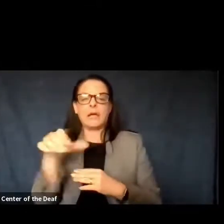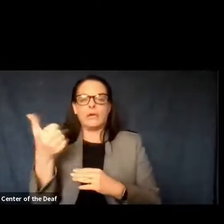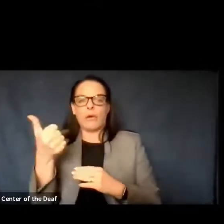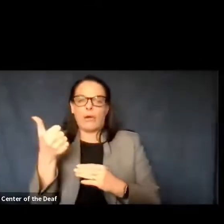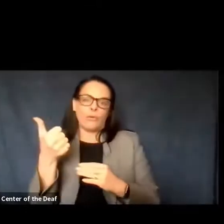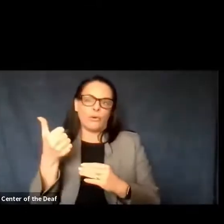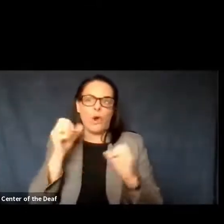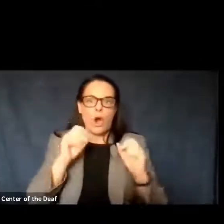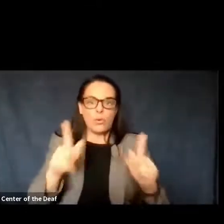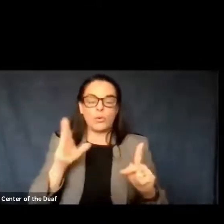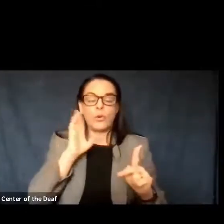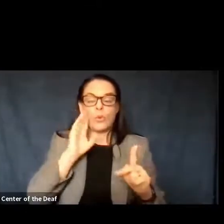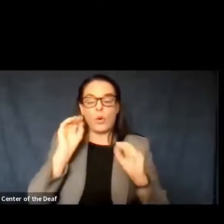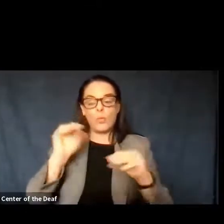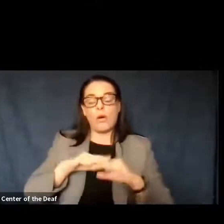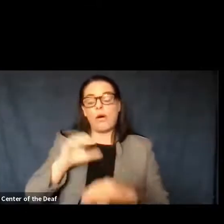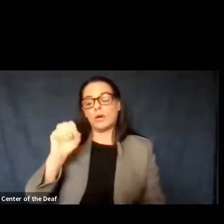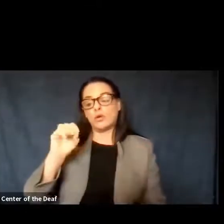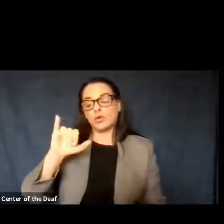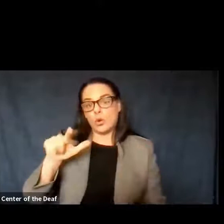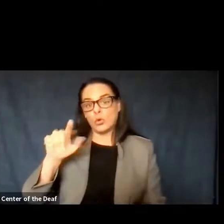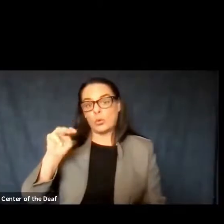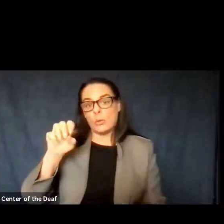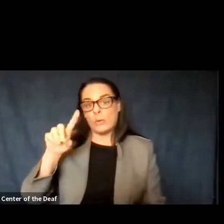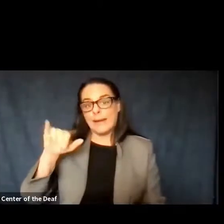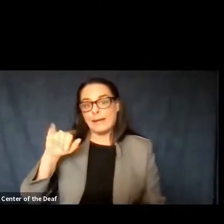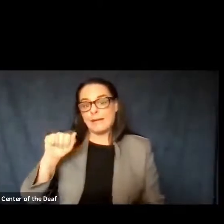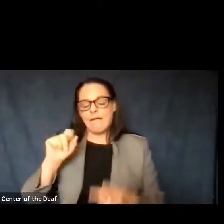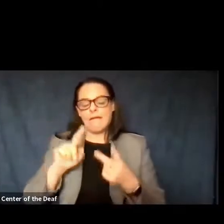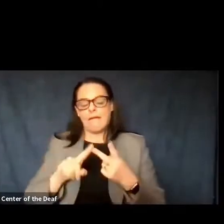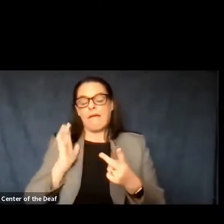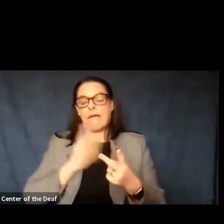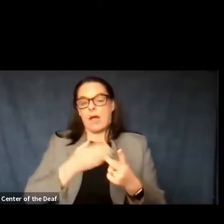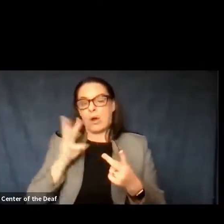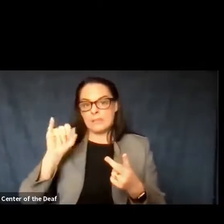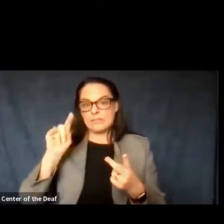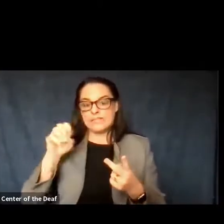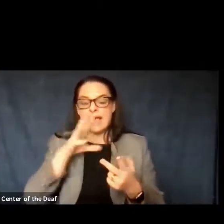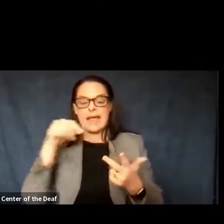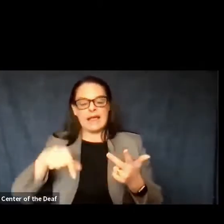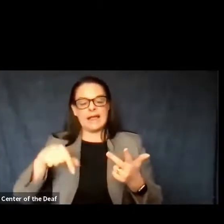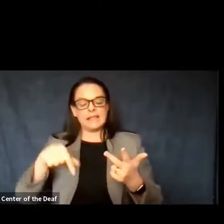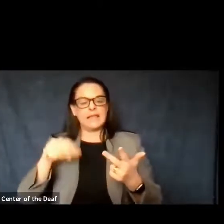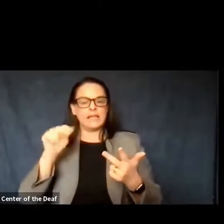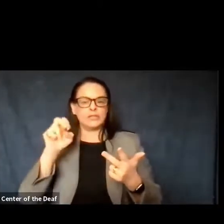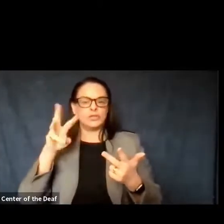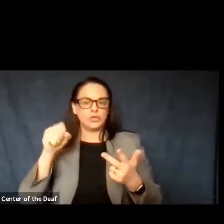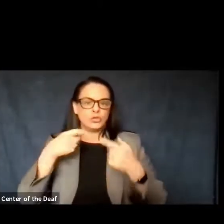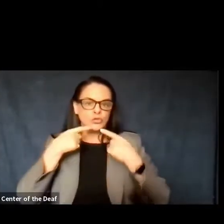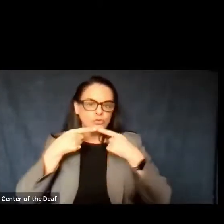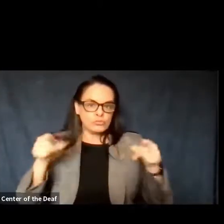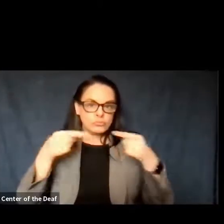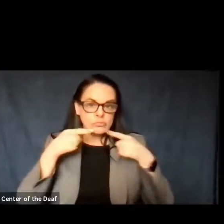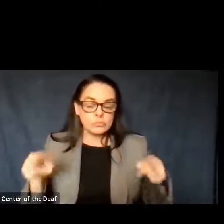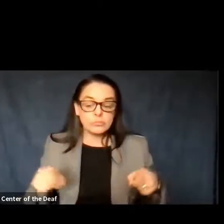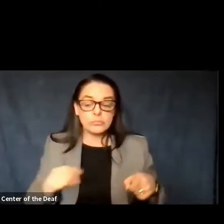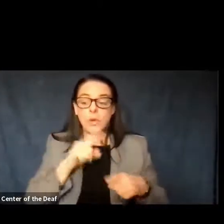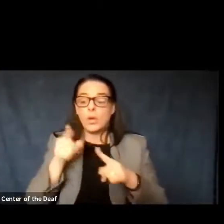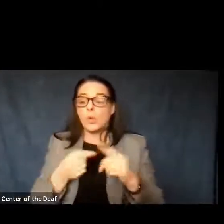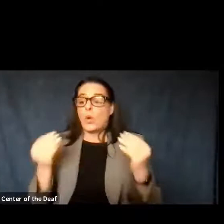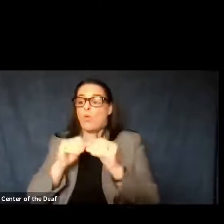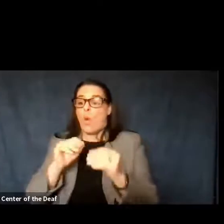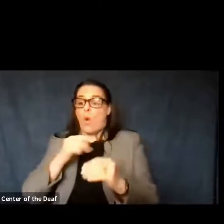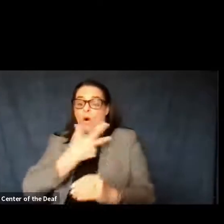platforms, our website, and through these media briefings. As vaccine becomes more available in the community, we are hopeful that there will be more